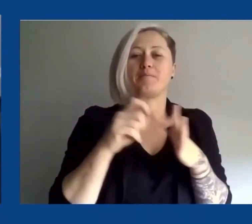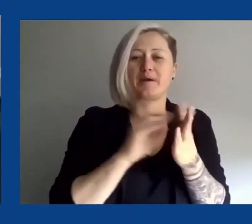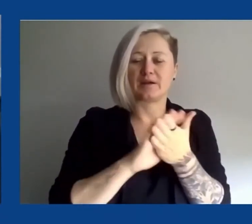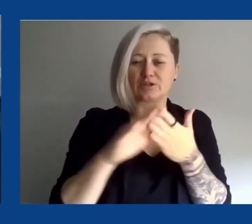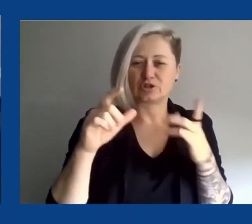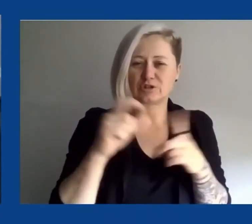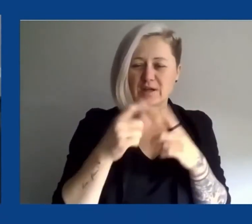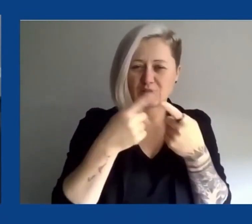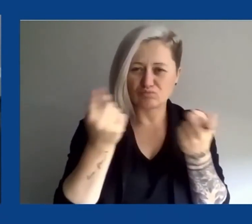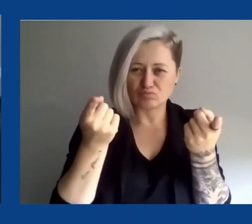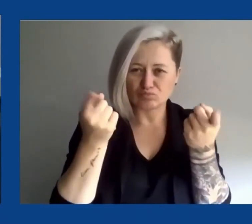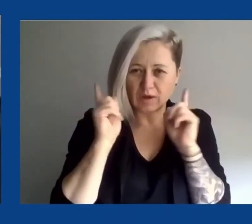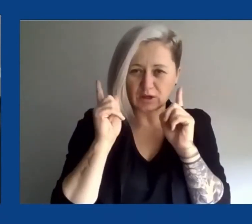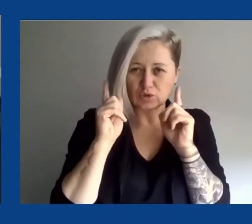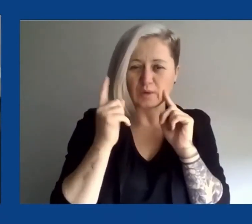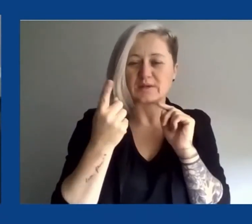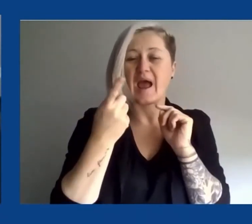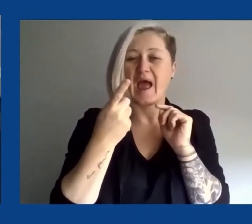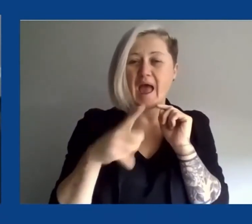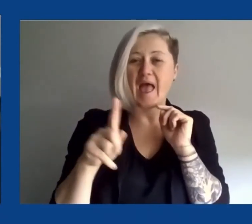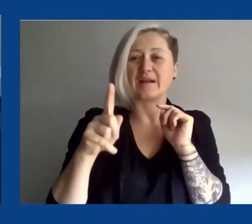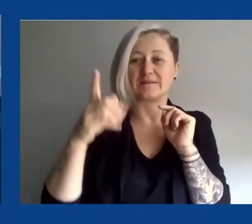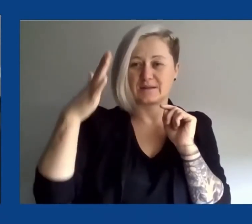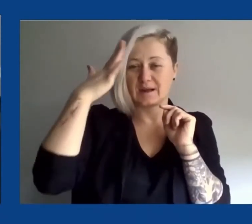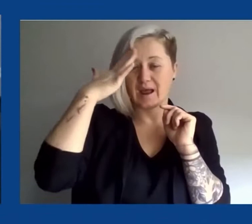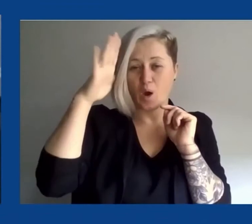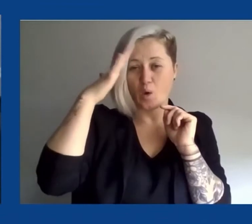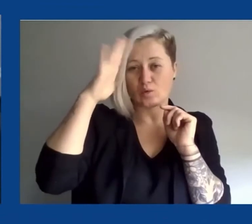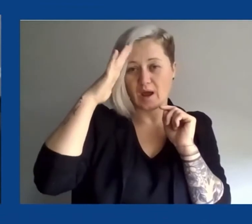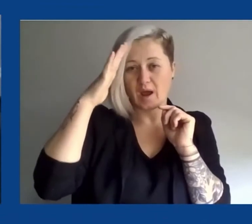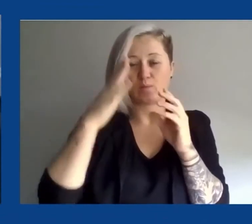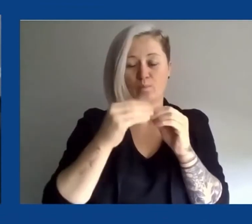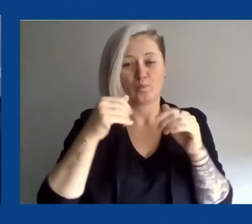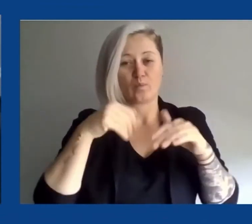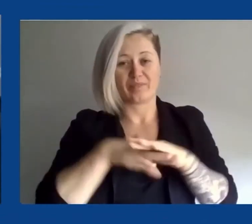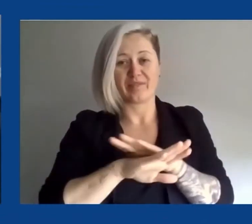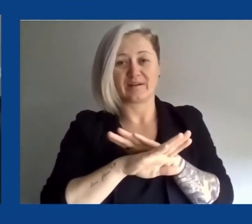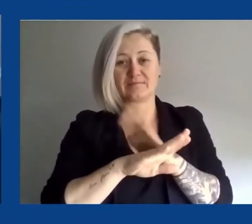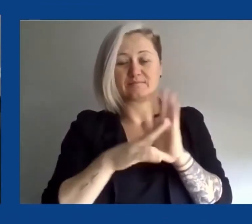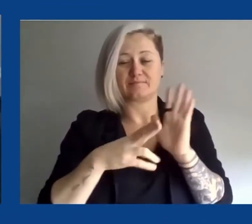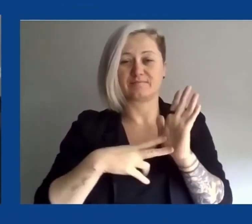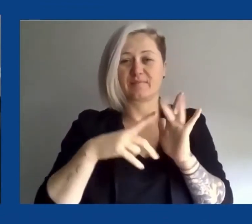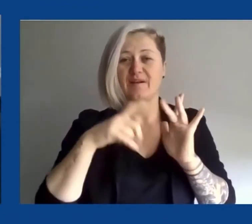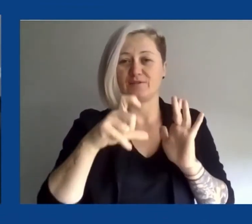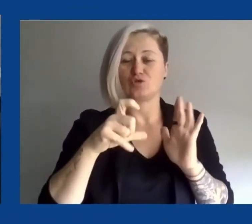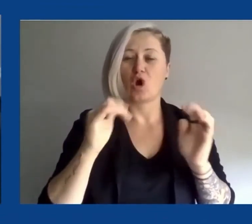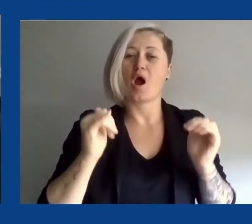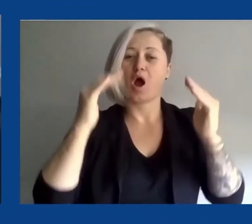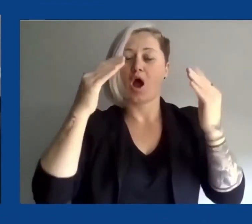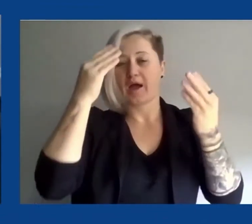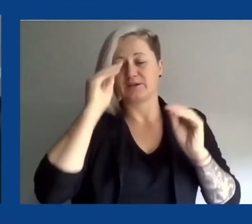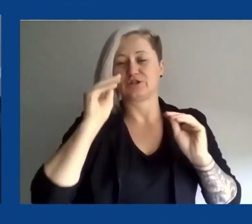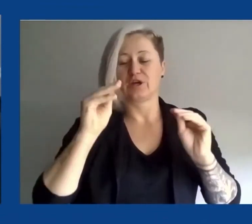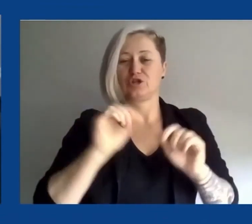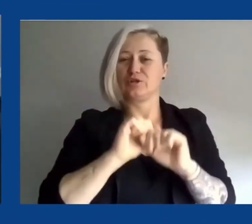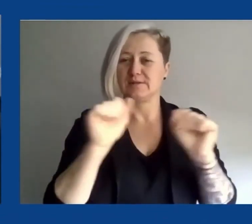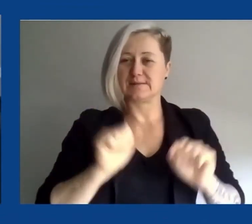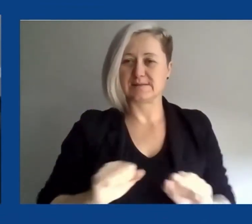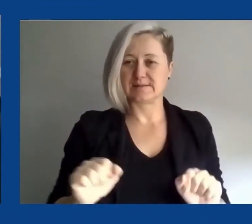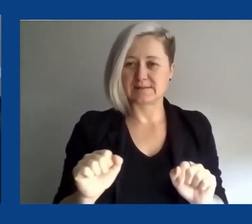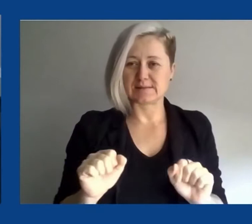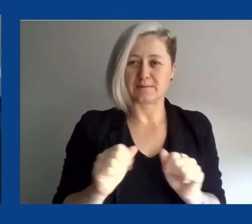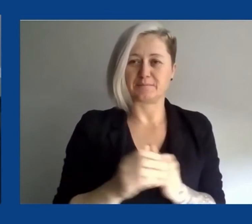graduate, and an elder within the Victorian higher education system.